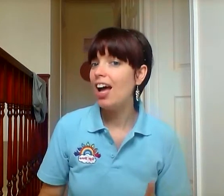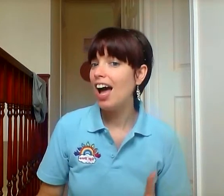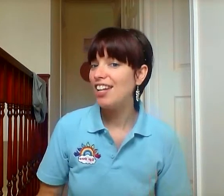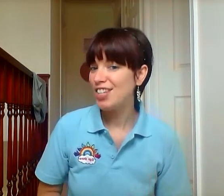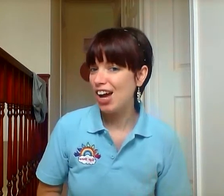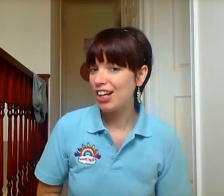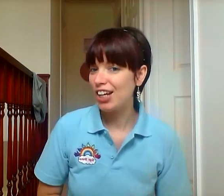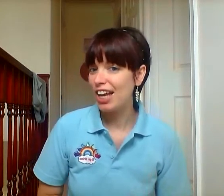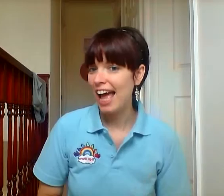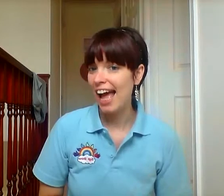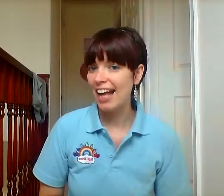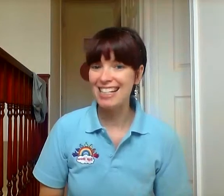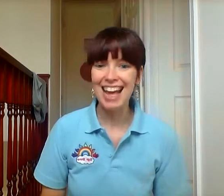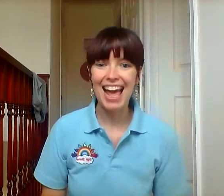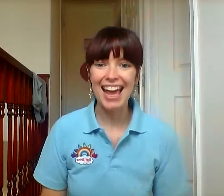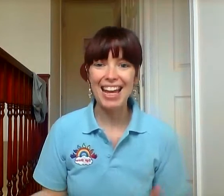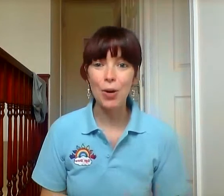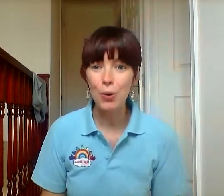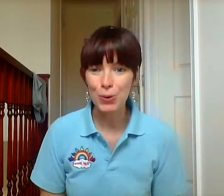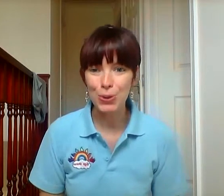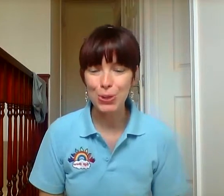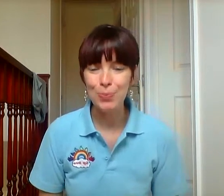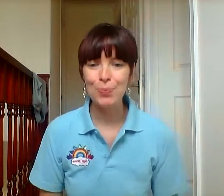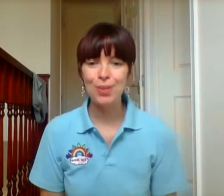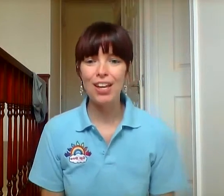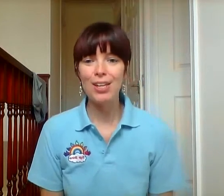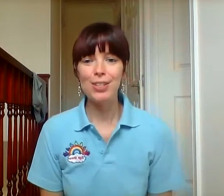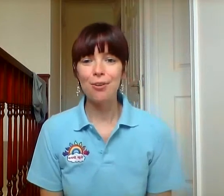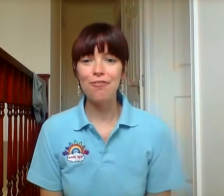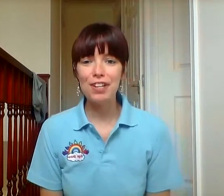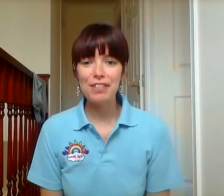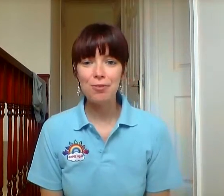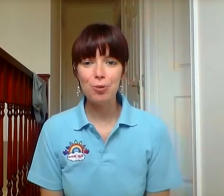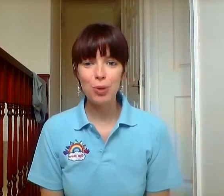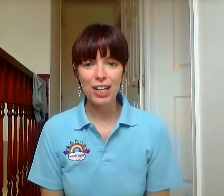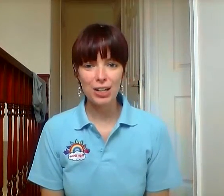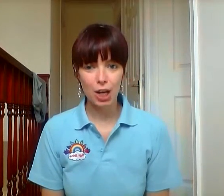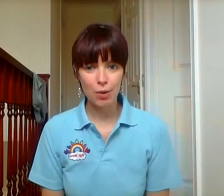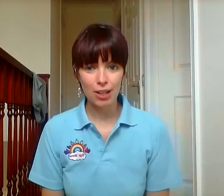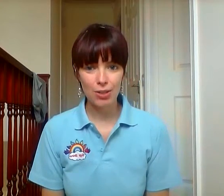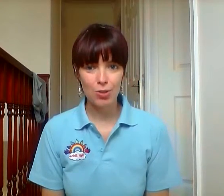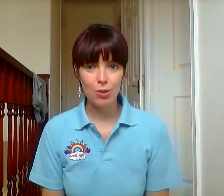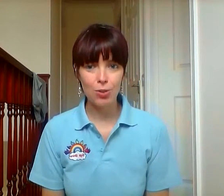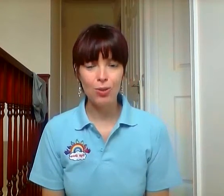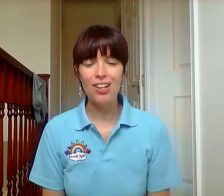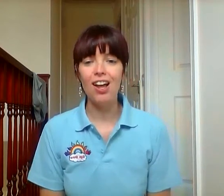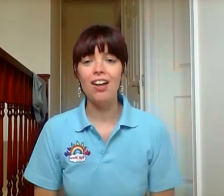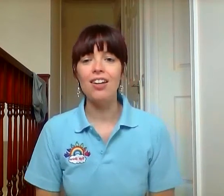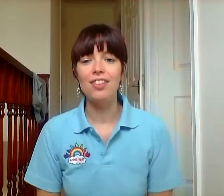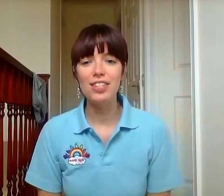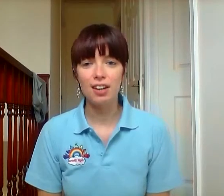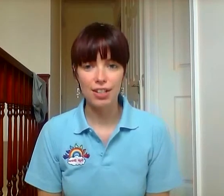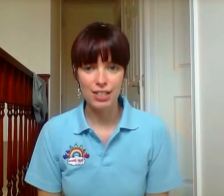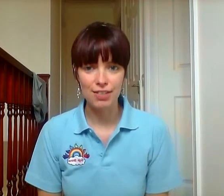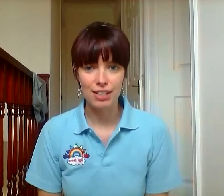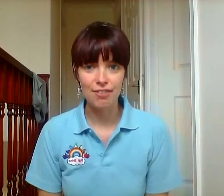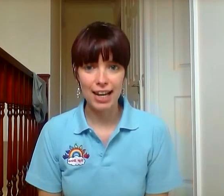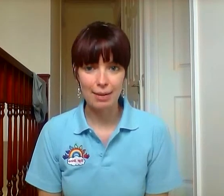a duck and a horse. So first of all, we are going to learn the signs for the different